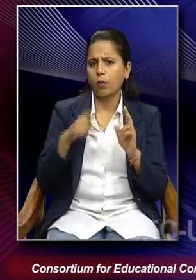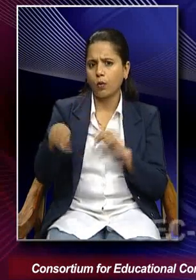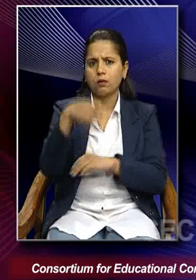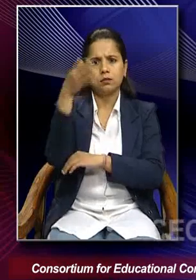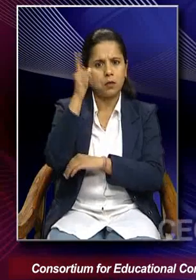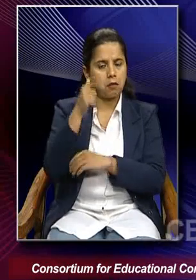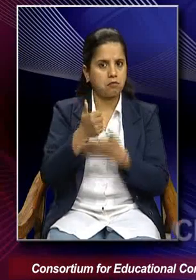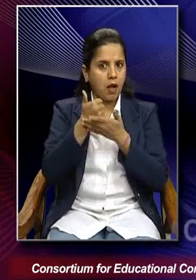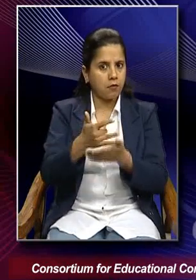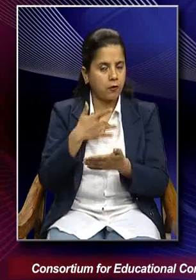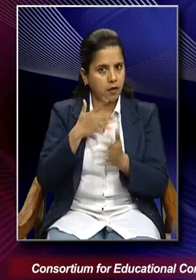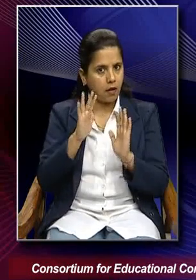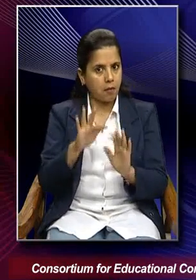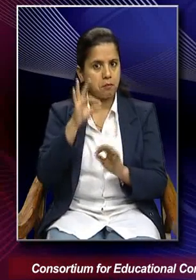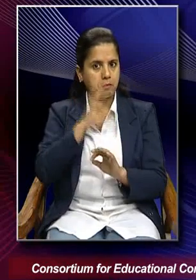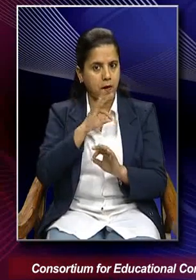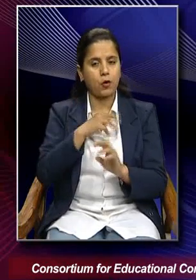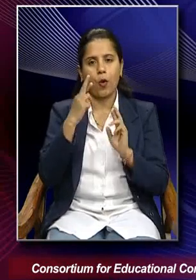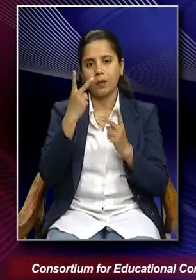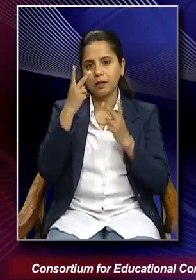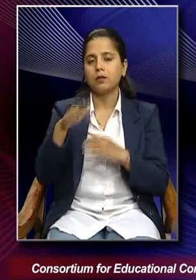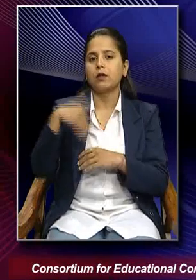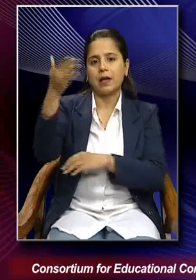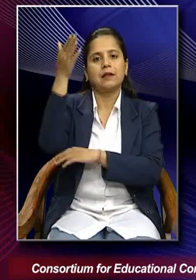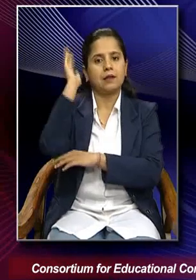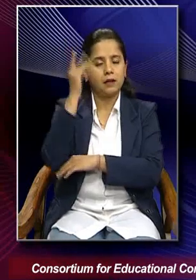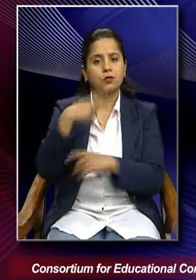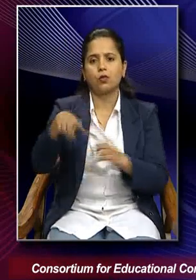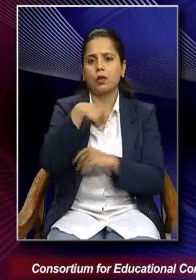was helpful for you, and hope to see you in the next lecture